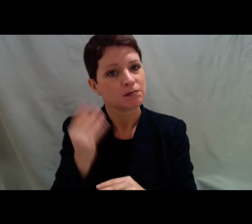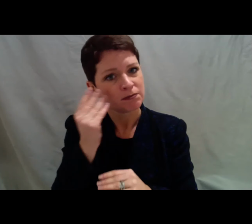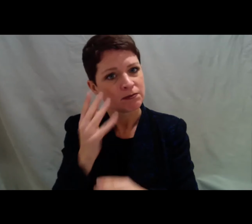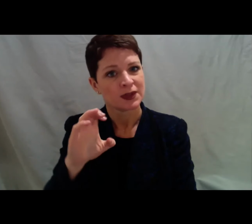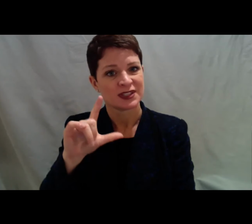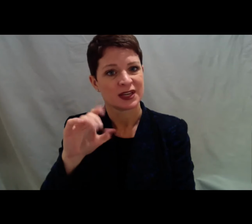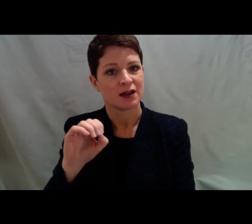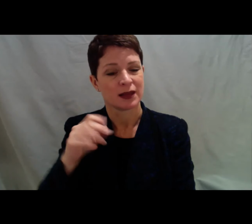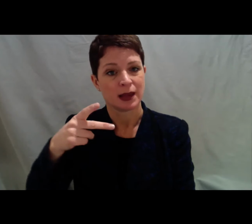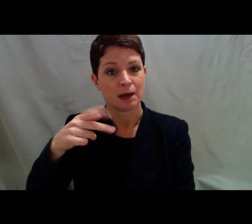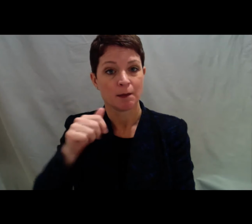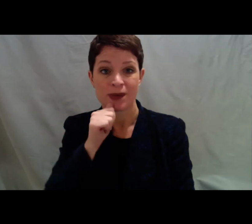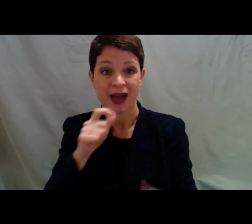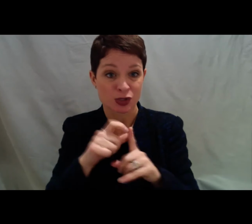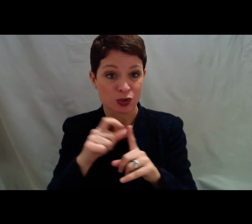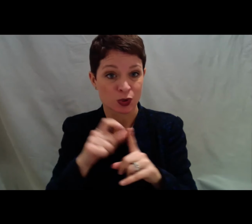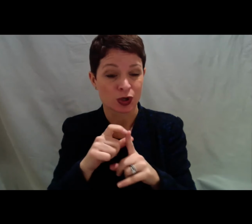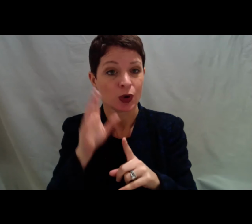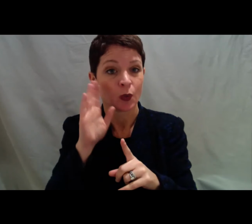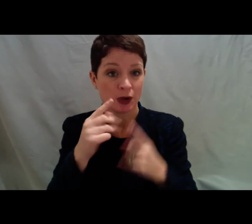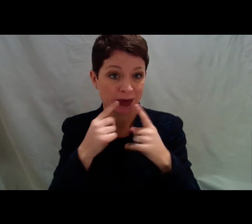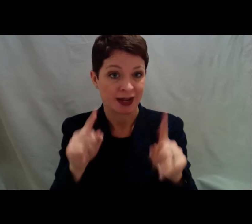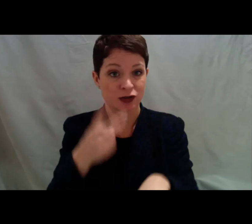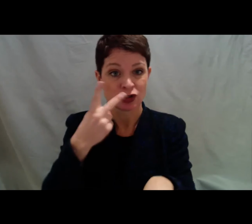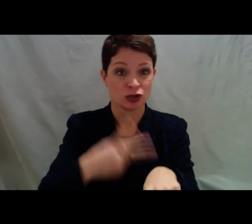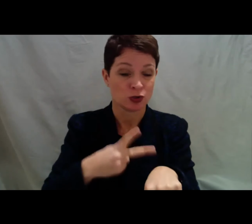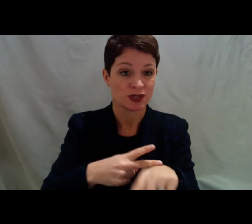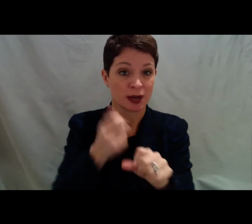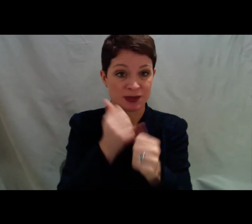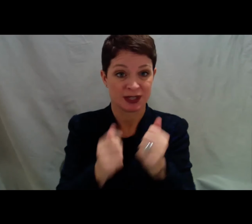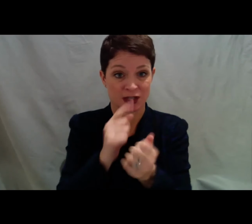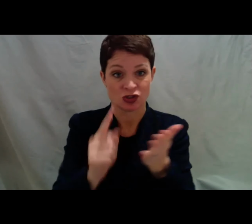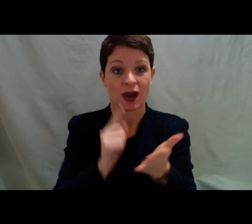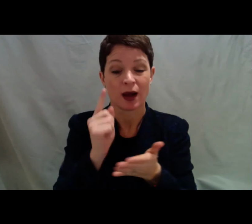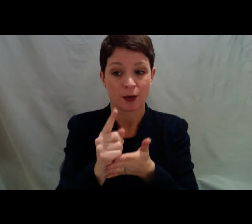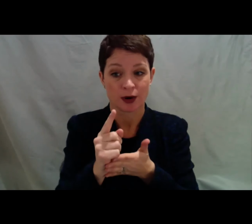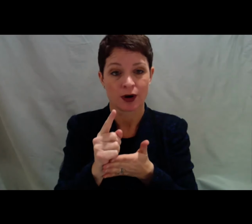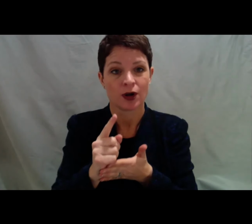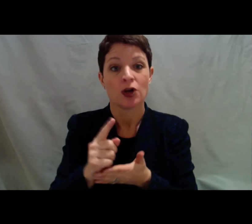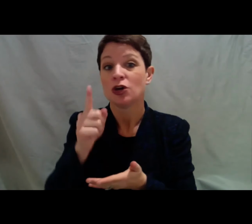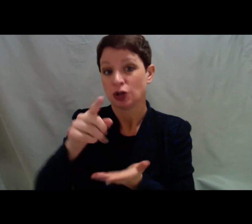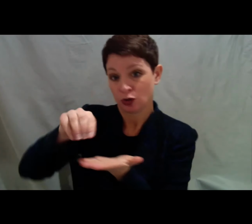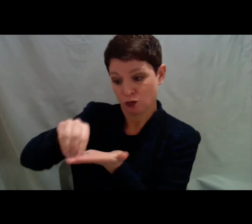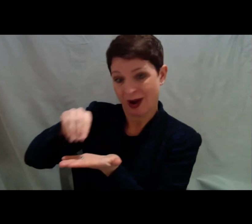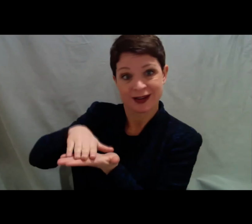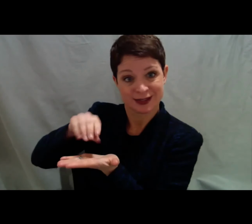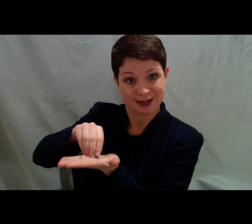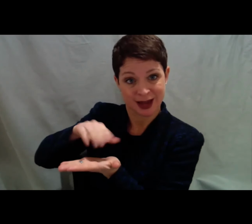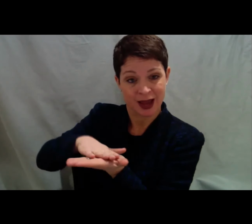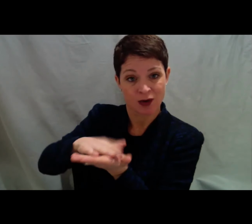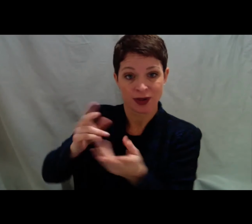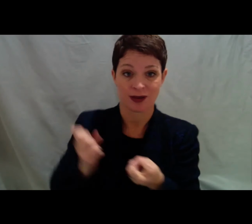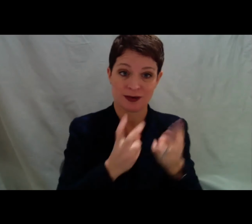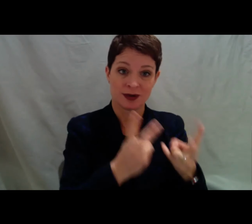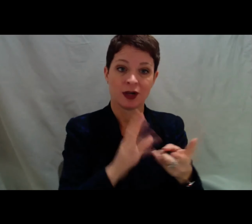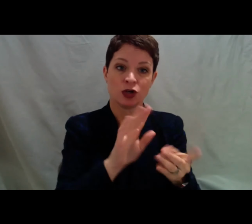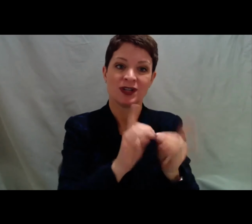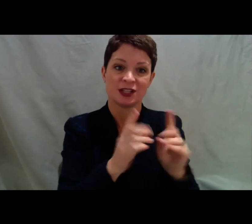CLE passwords will be announced twice per hour. Write down these passwords and enter them on your